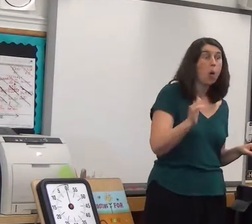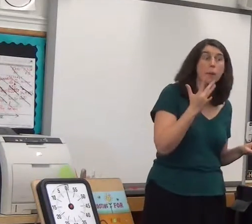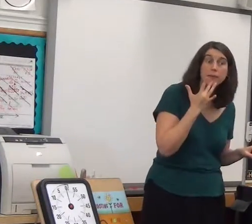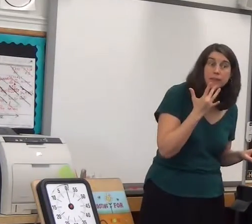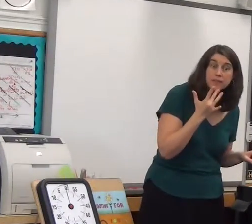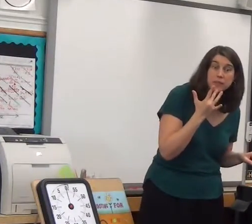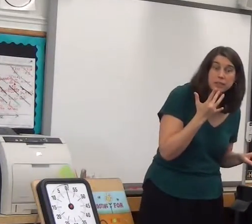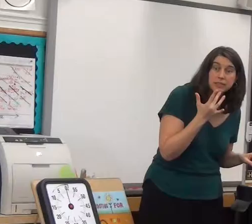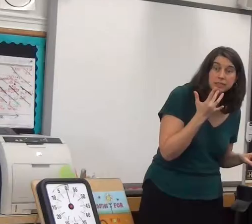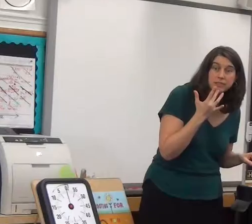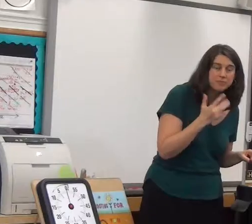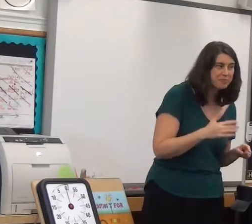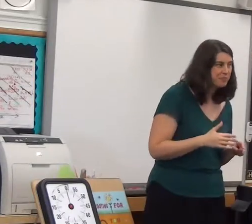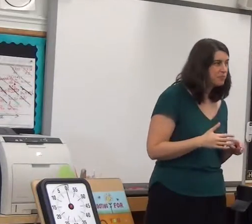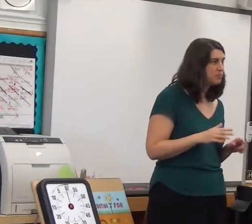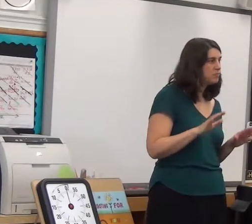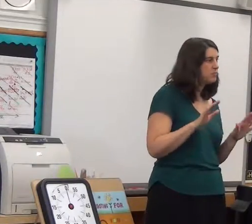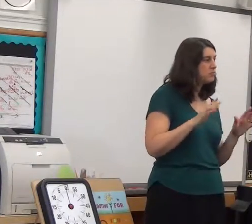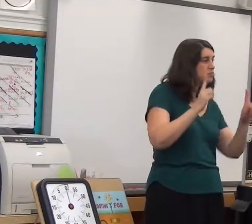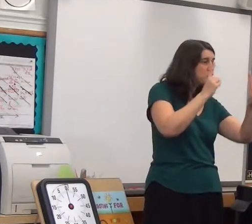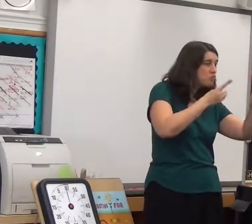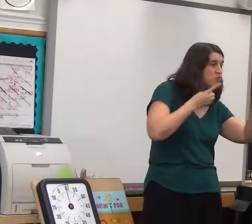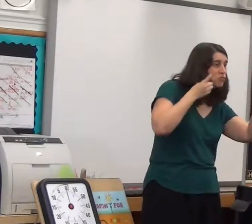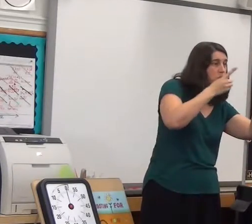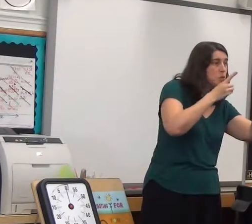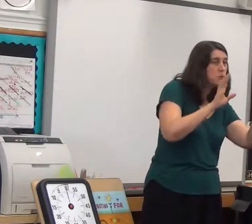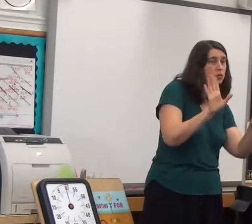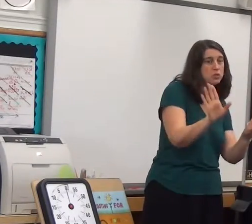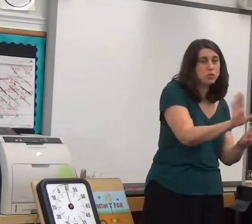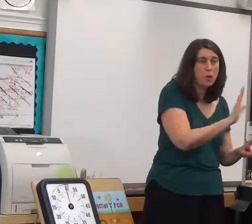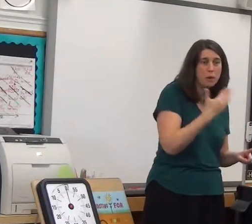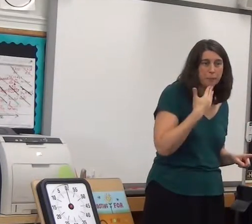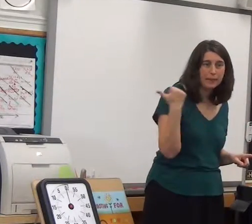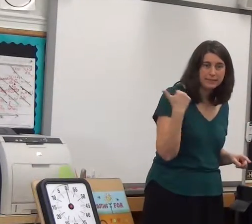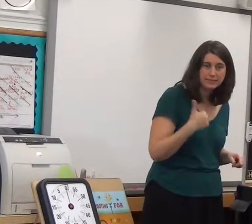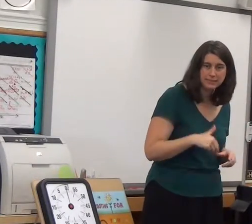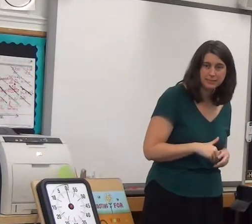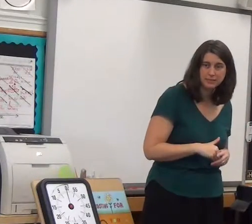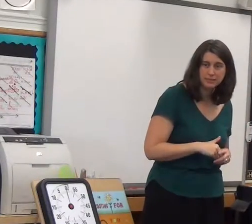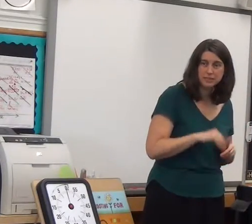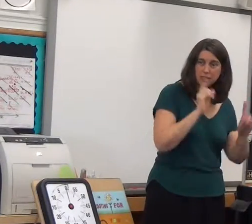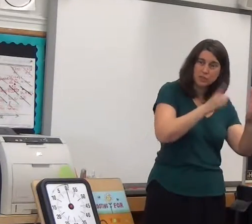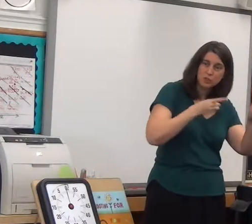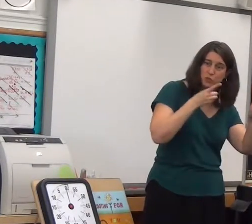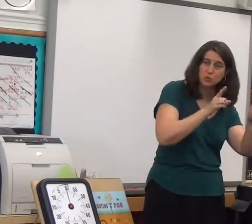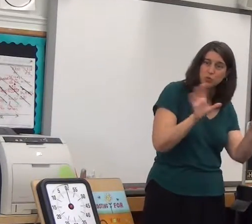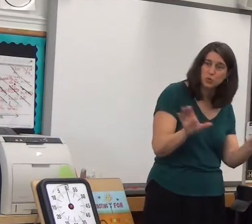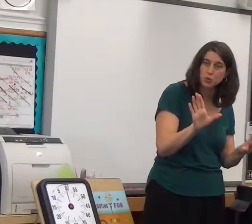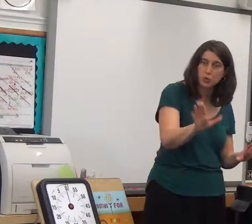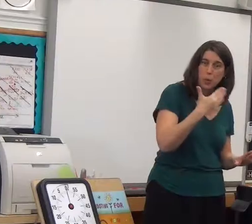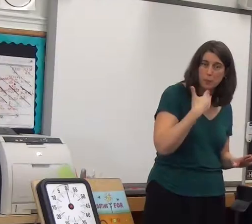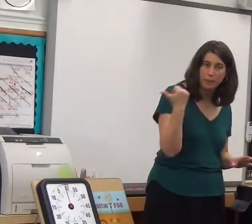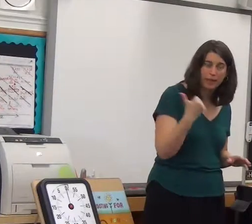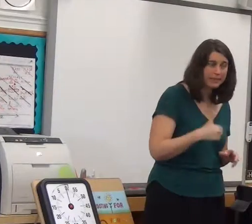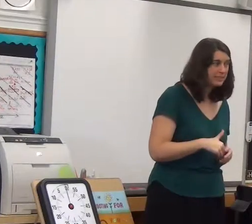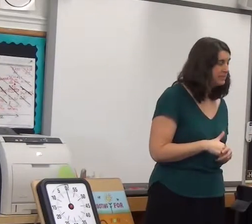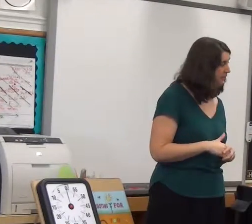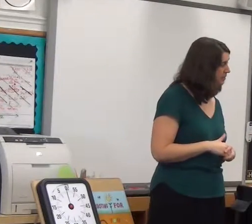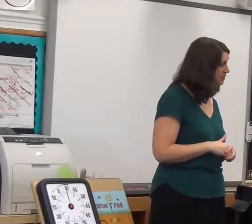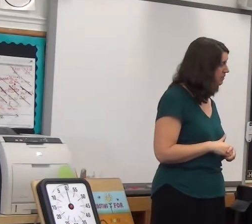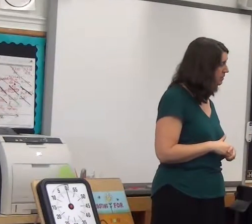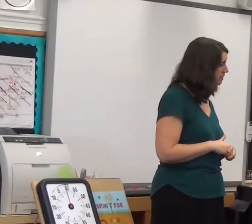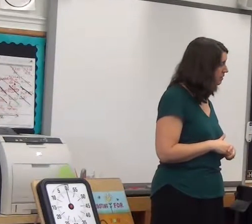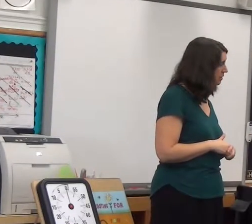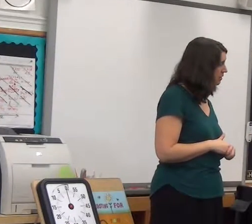my favorites. Do your best. Always do your best. And last but